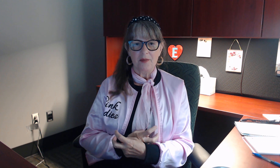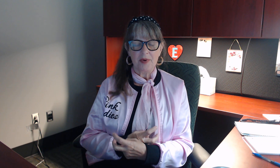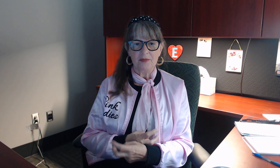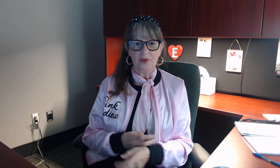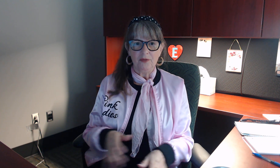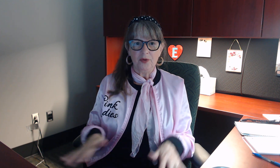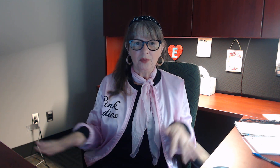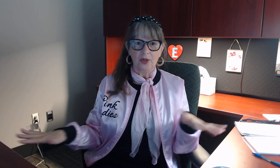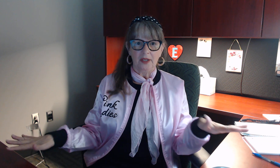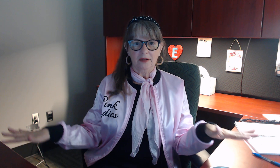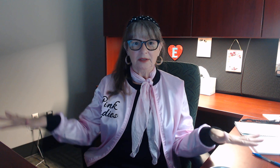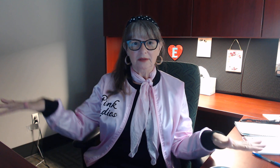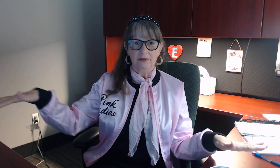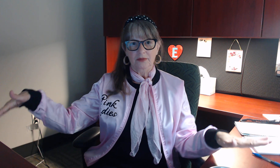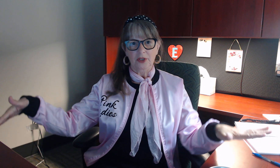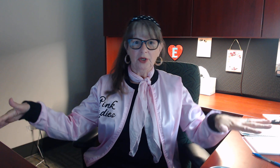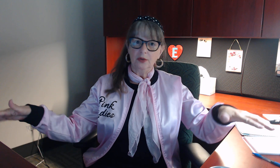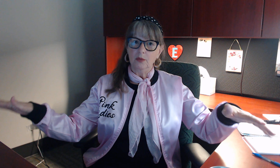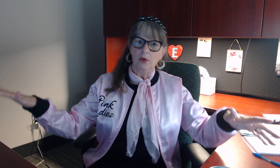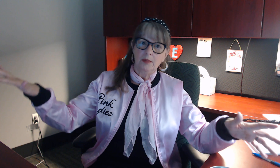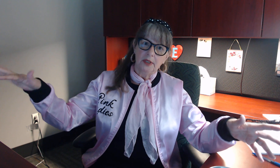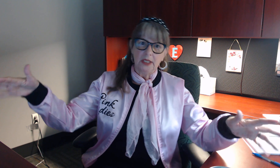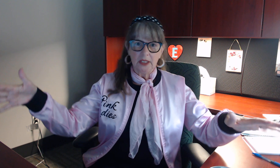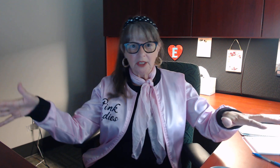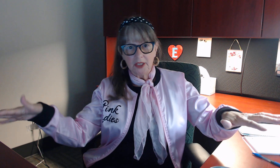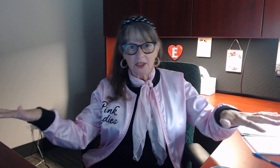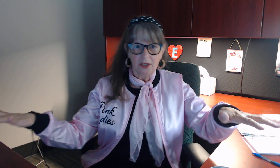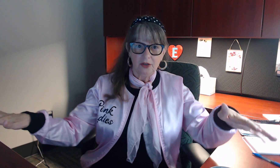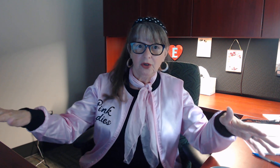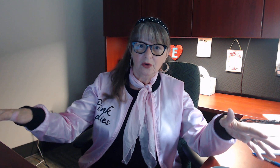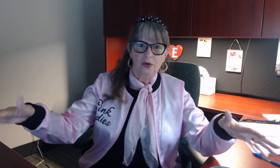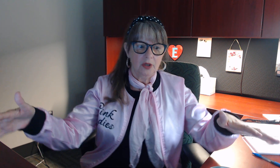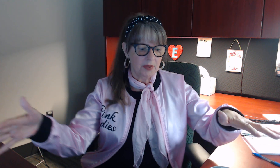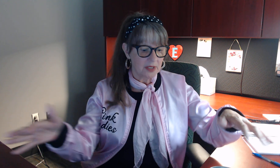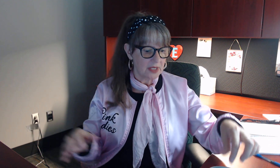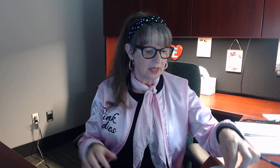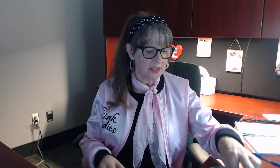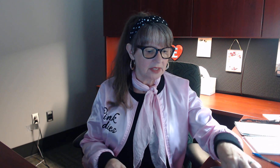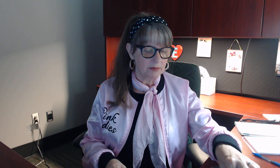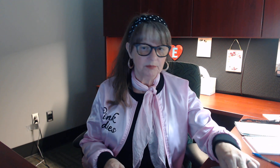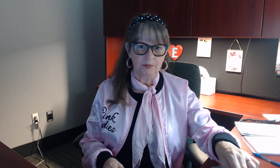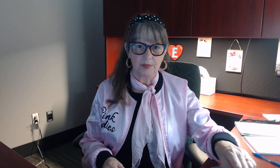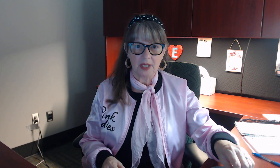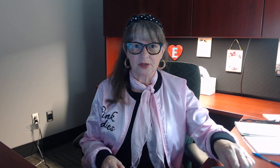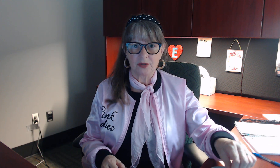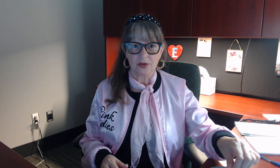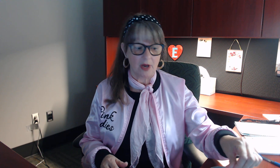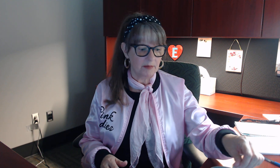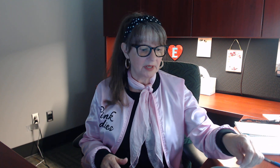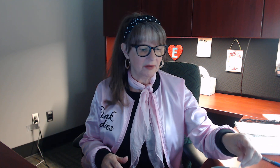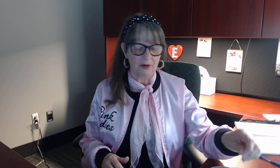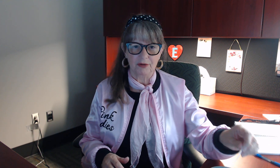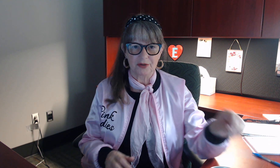But if you were like, you know, wobbly, you know, you could be a skeleton, because a zombie, they're stronger,